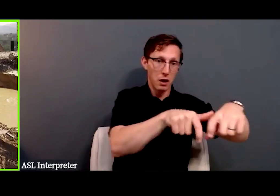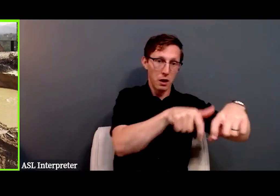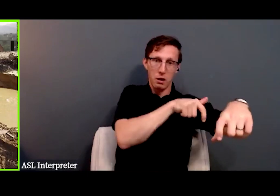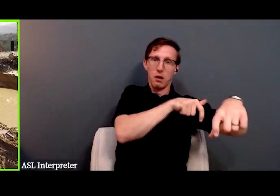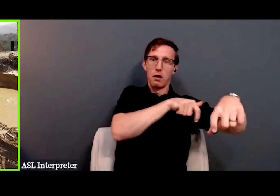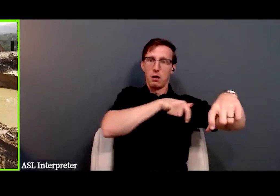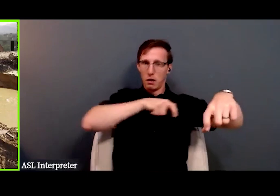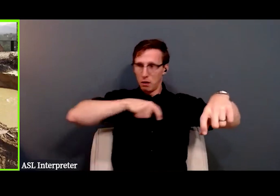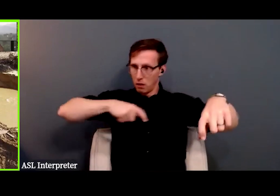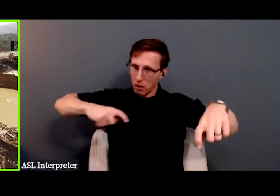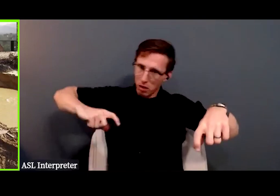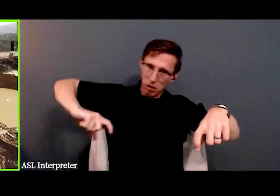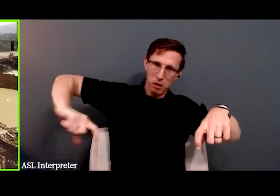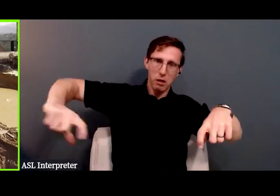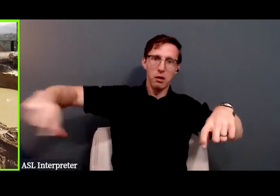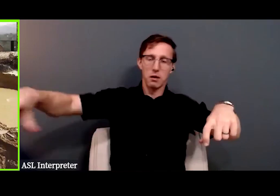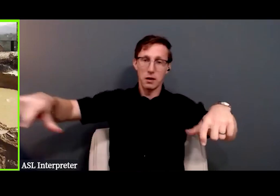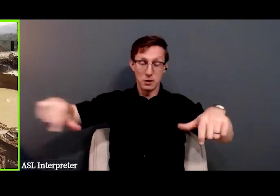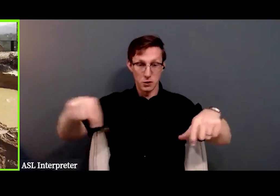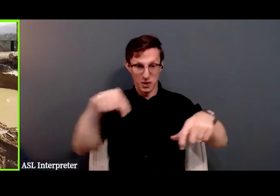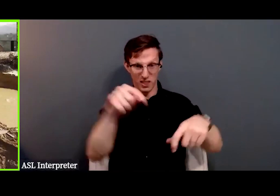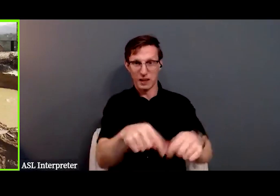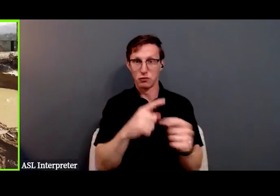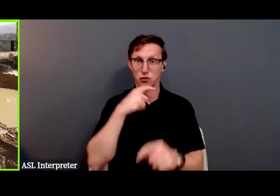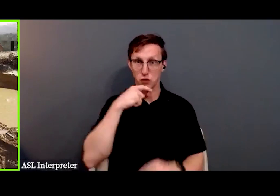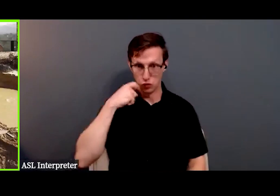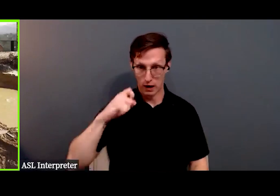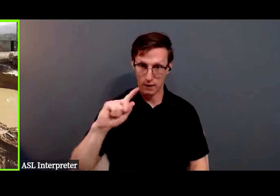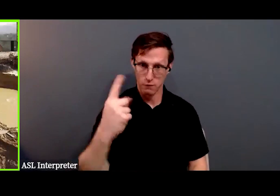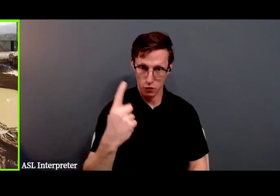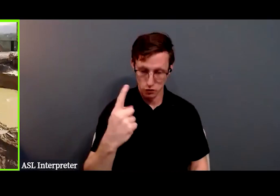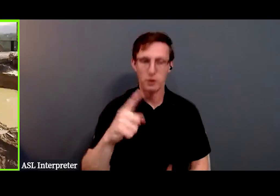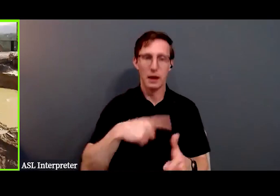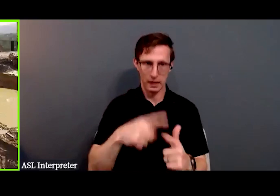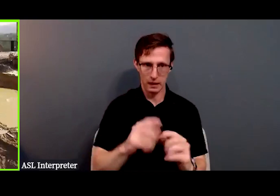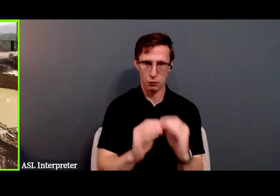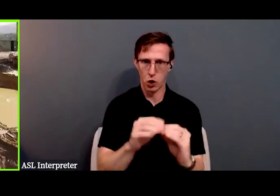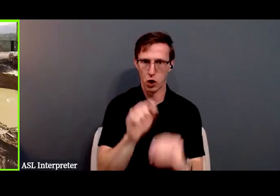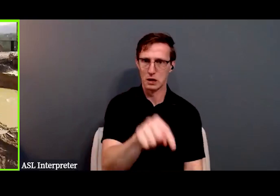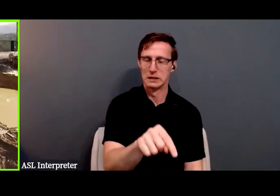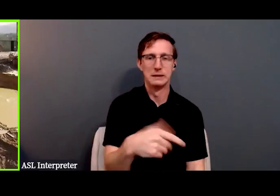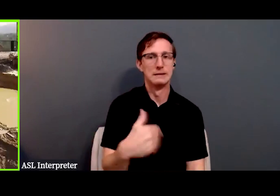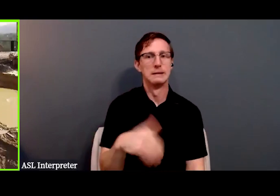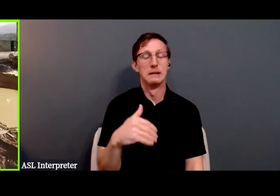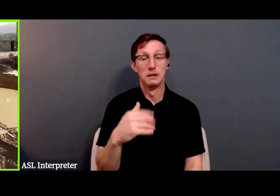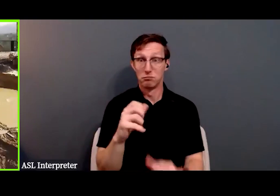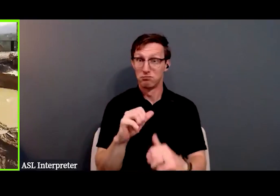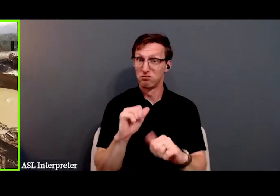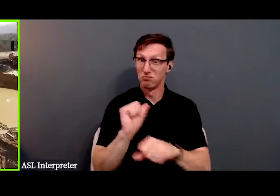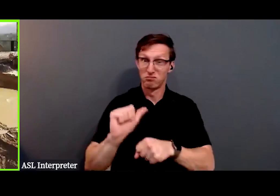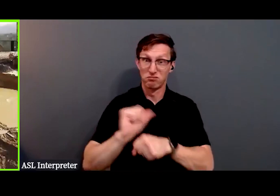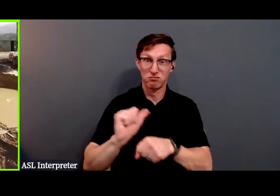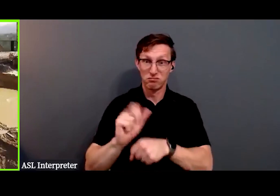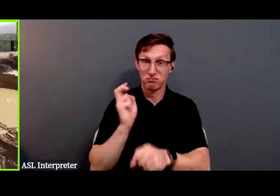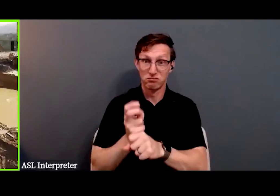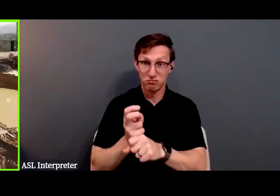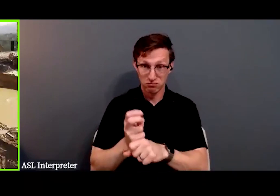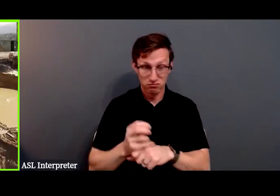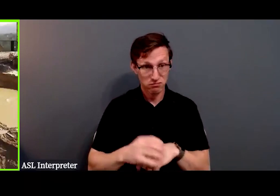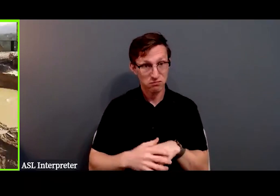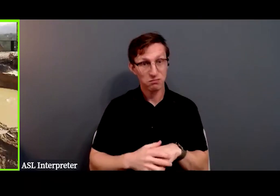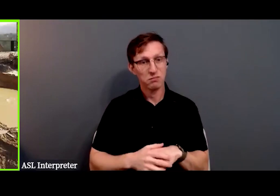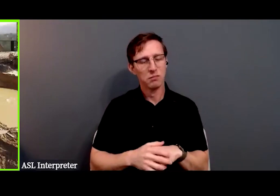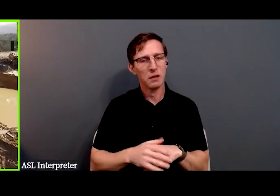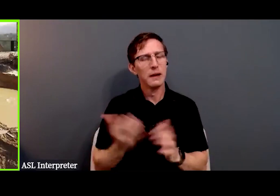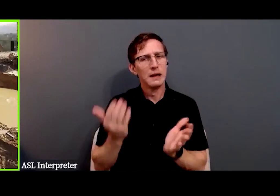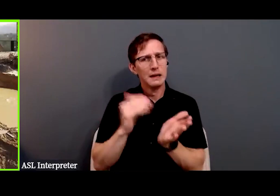the process that it takes to get across this creek bed. The other thing I want to note on this, and this is again important to know how